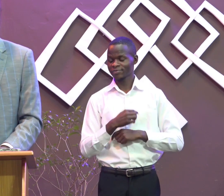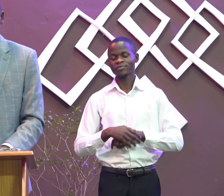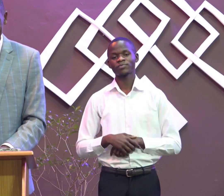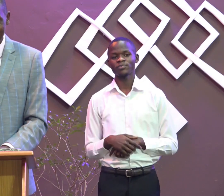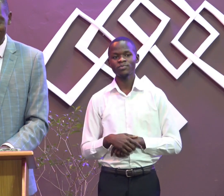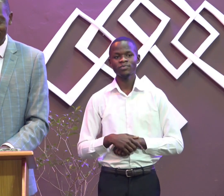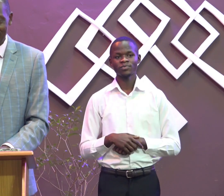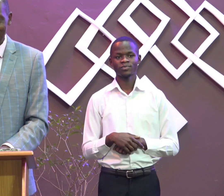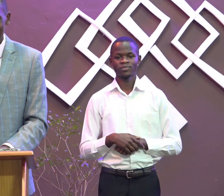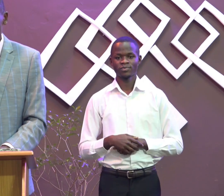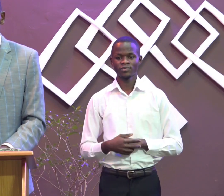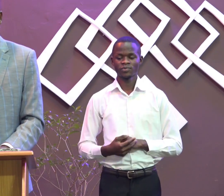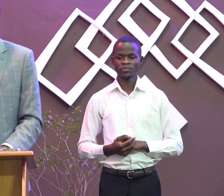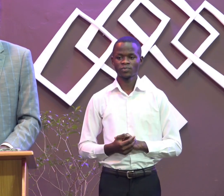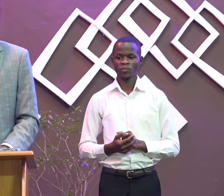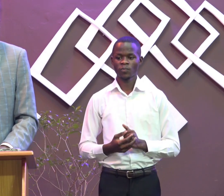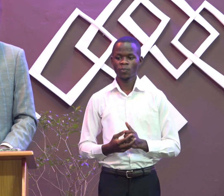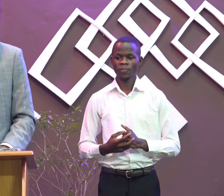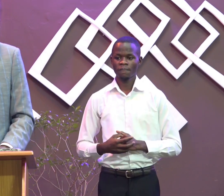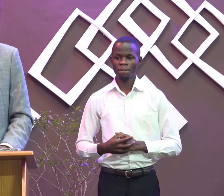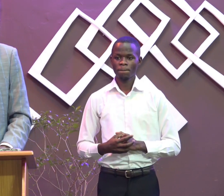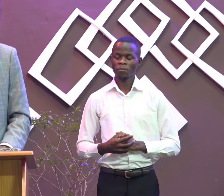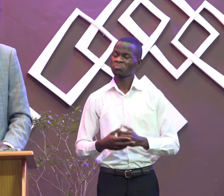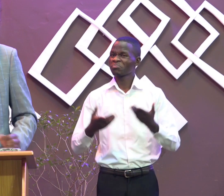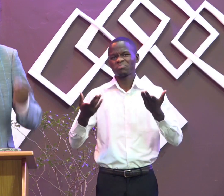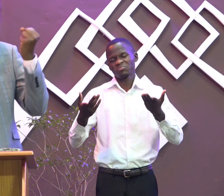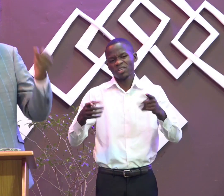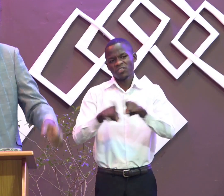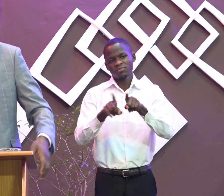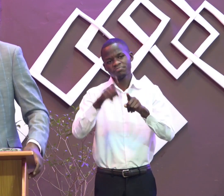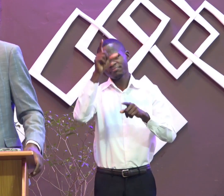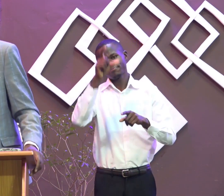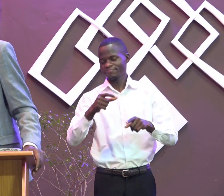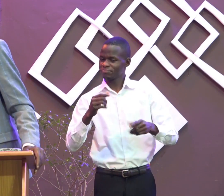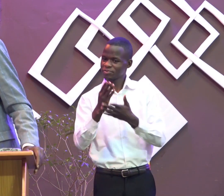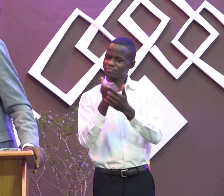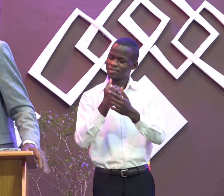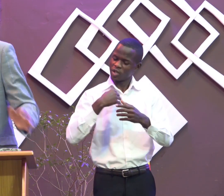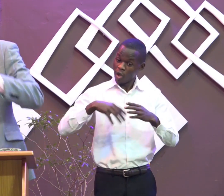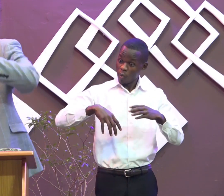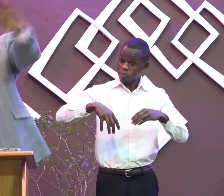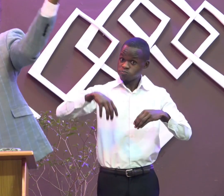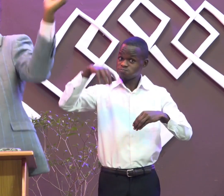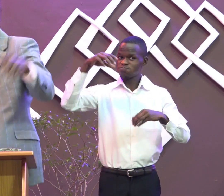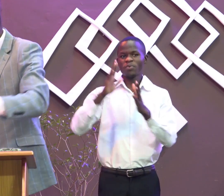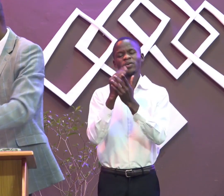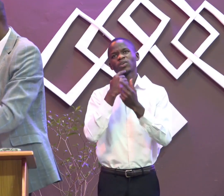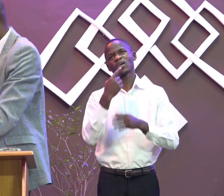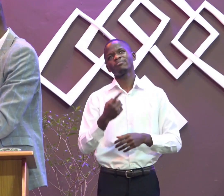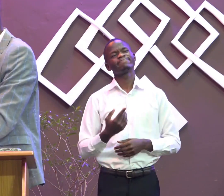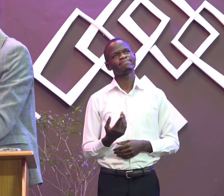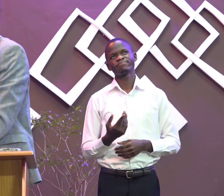taught. And I was like, is now speaking about me? Ng'omuntu ngato okula nenyiga. Nenga byokuwereza kati